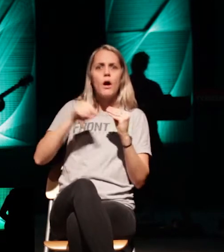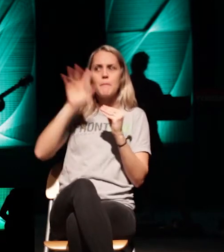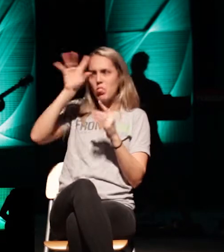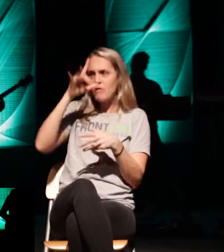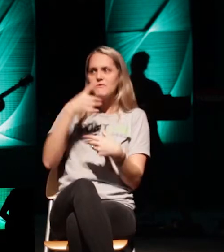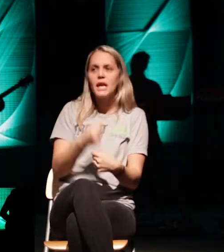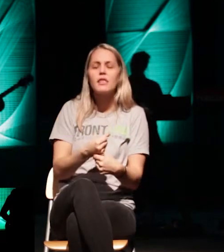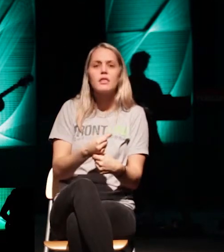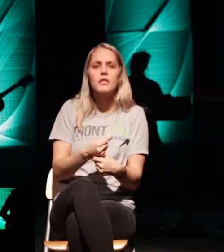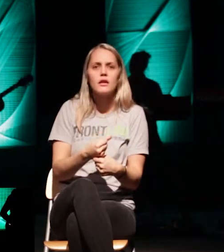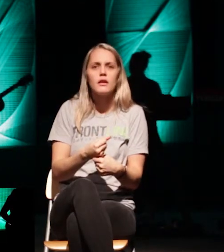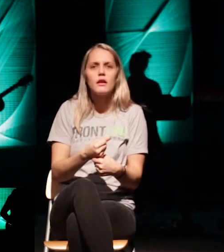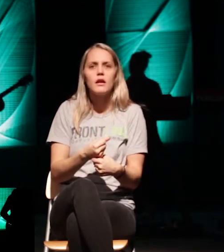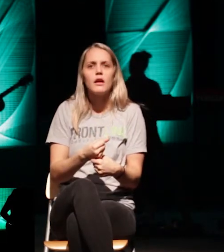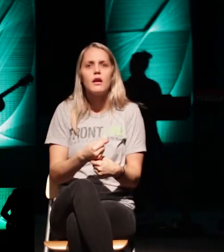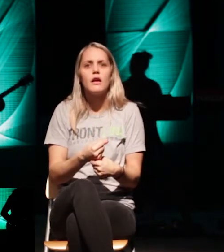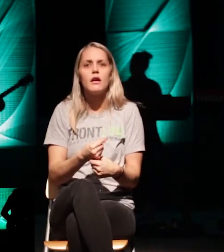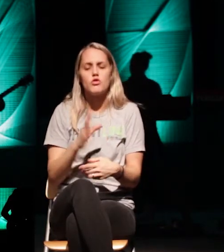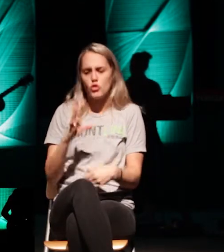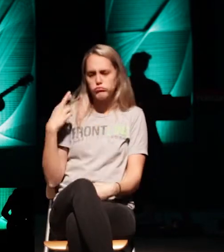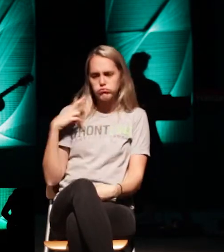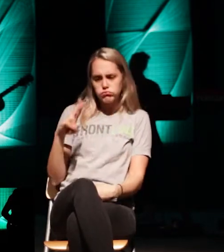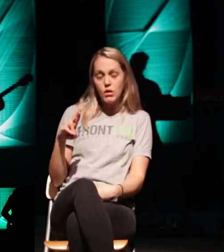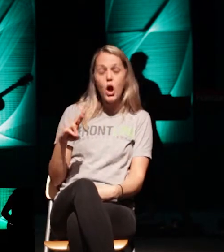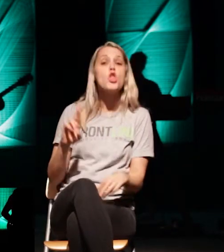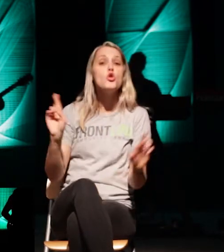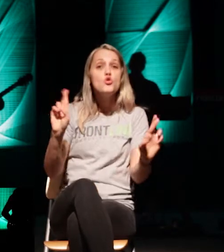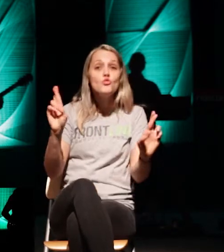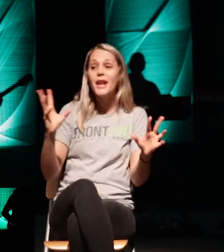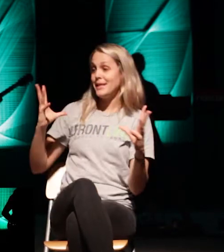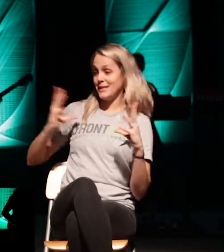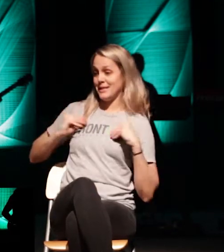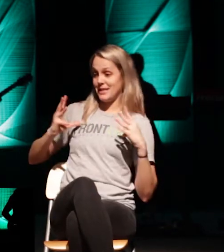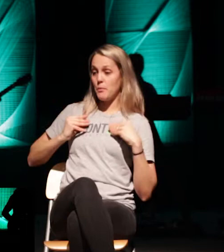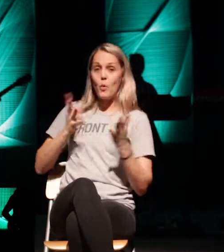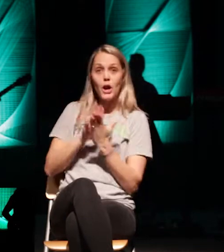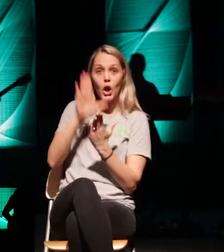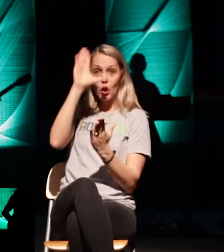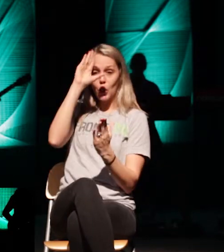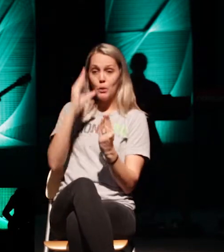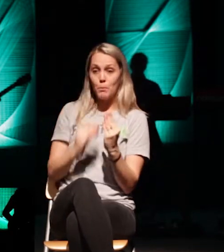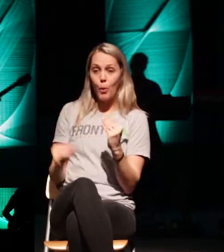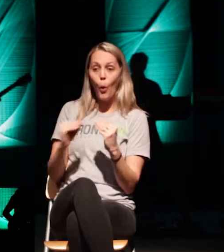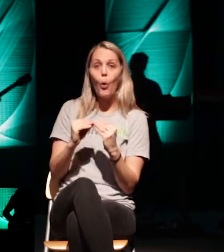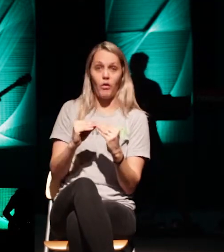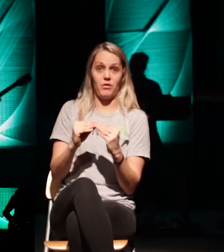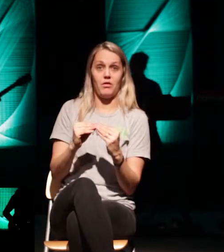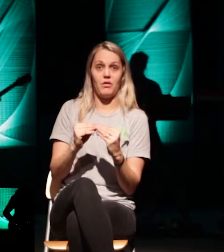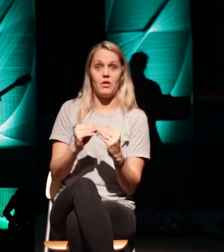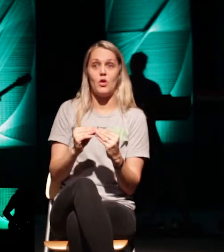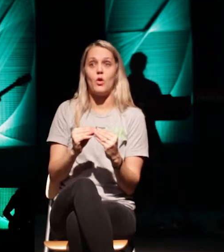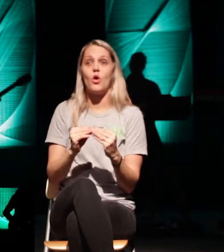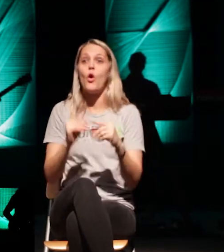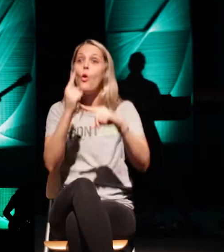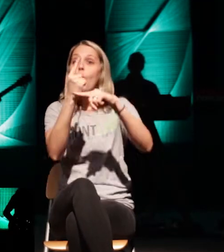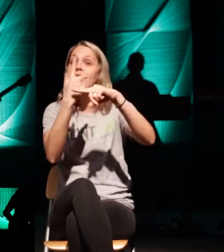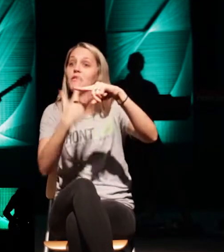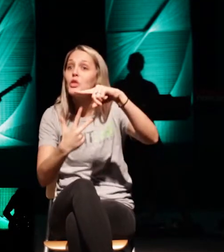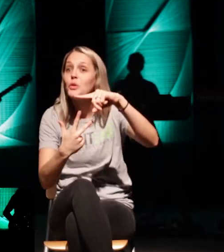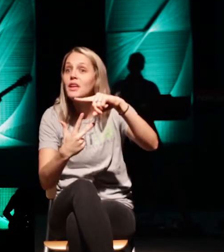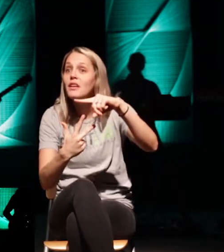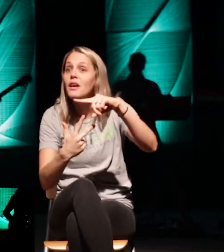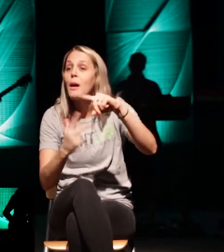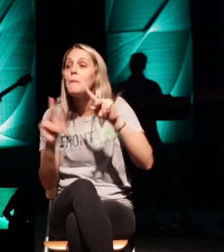that you interact with are ready for more conversations about faith. 1 out of 3 times people will